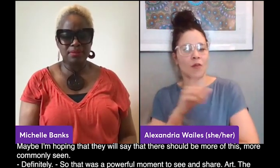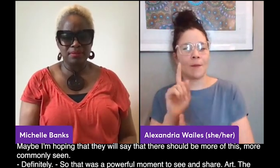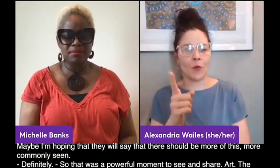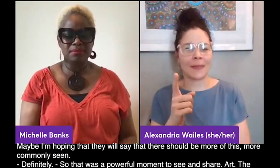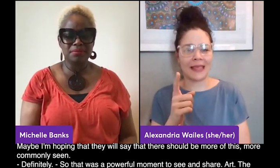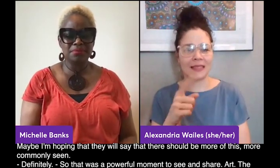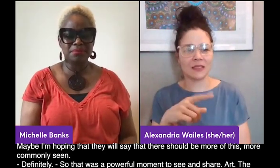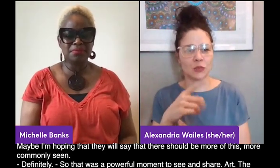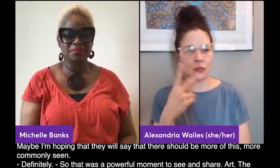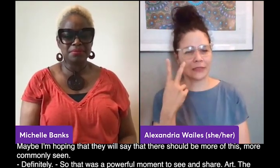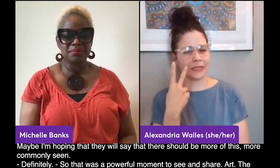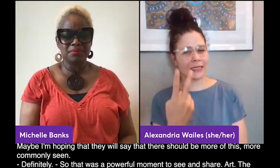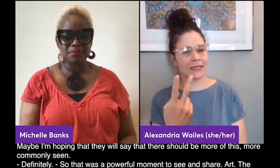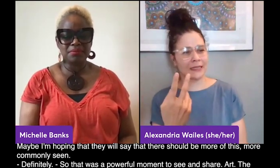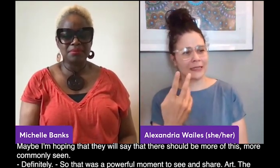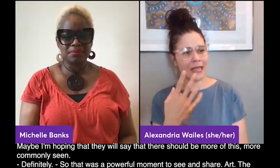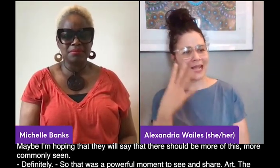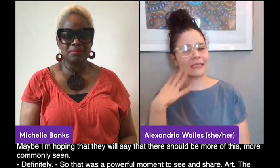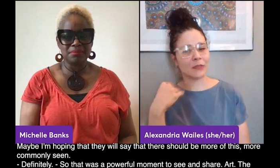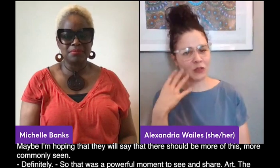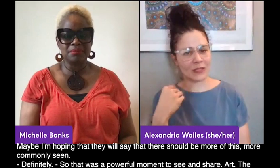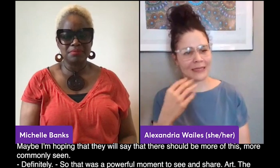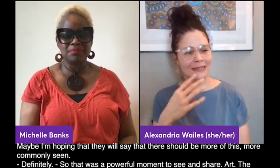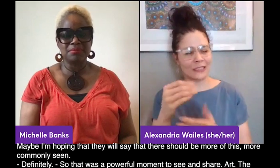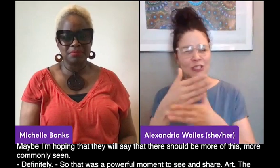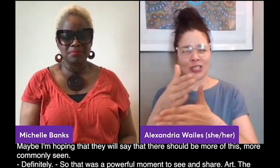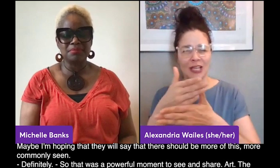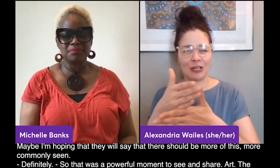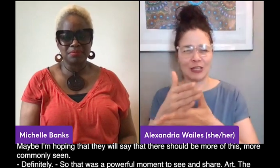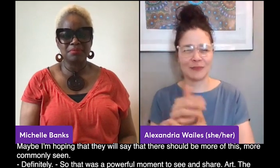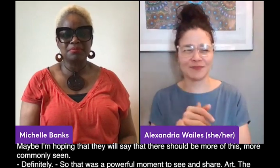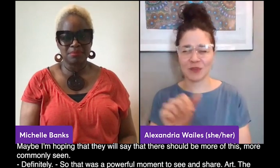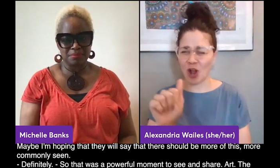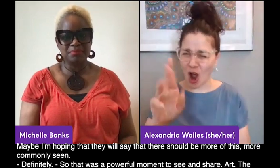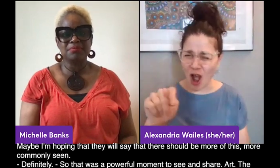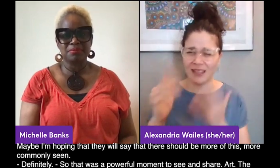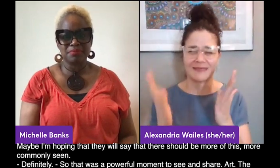So that was a powerful moment to see and share.